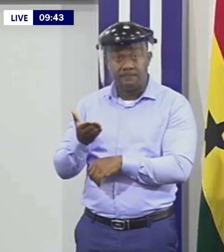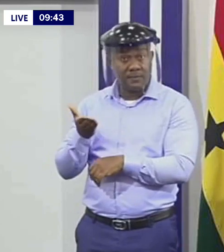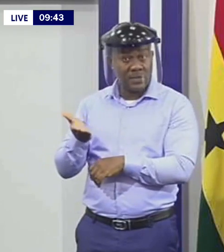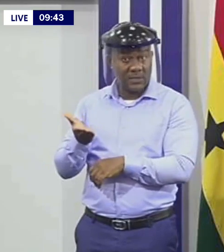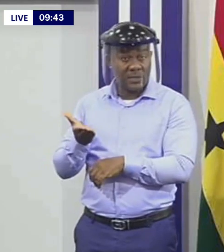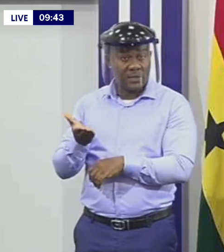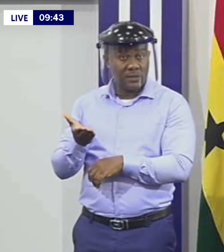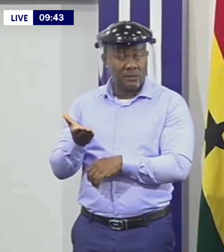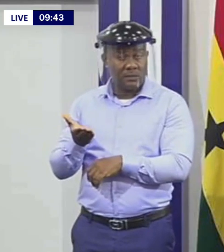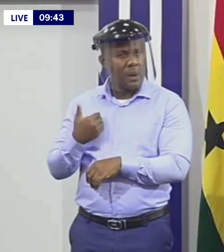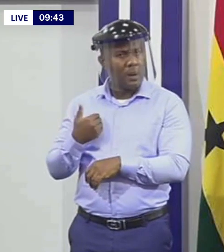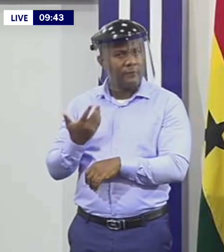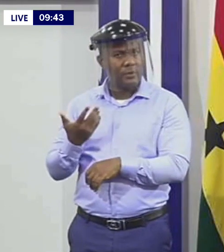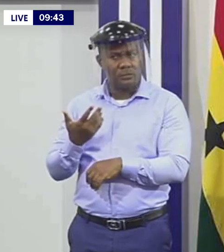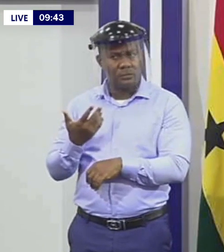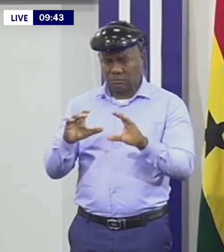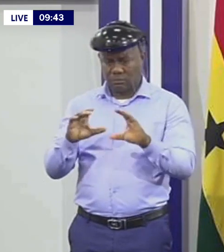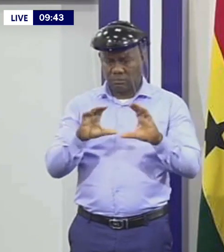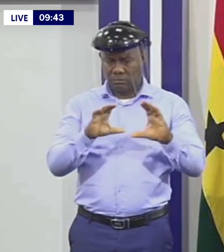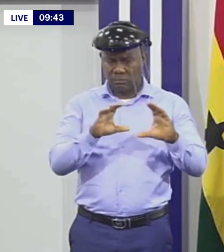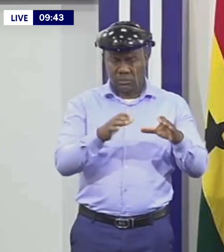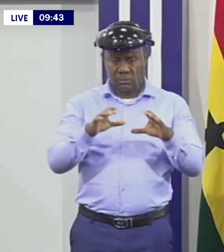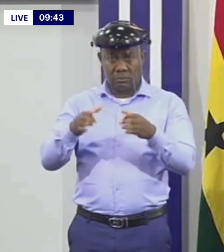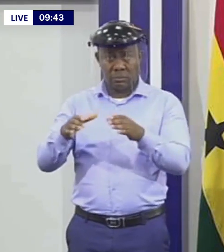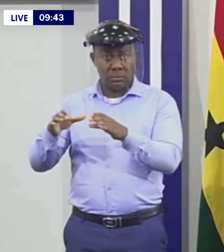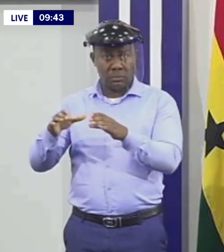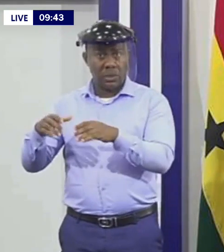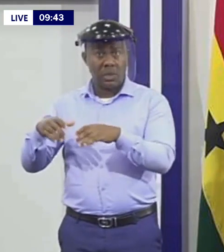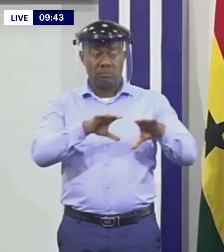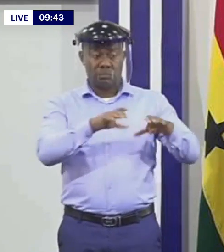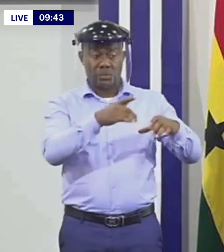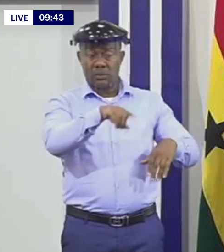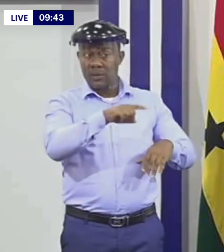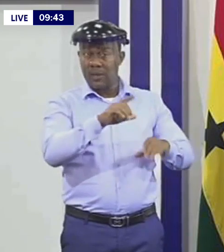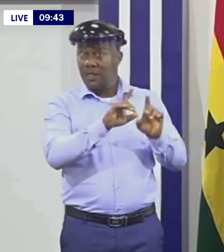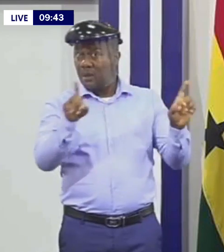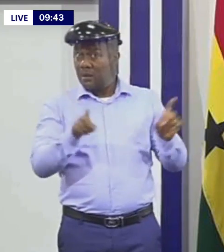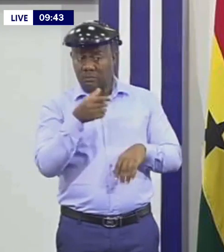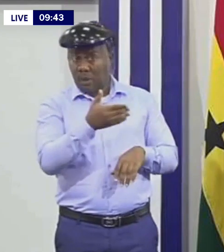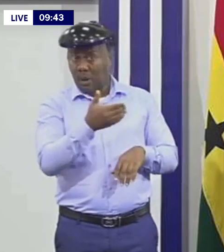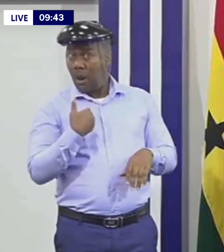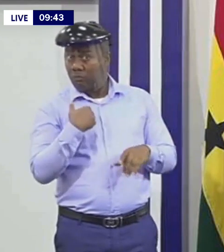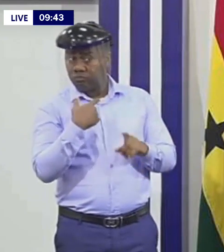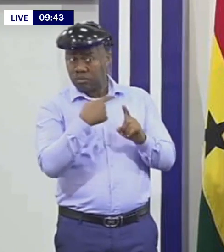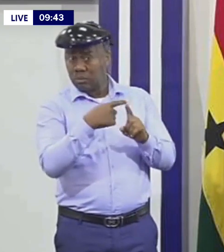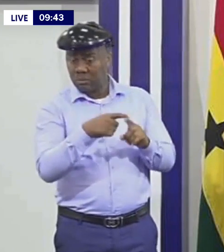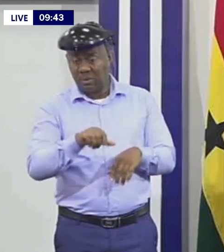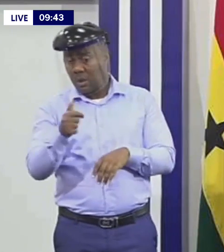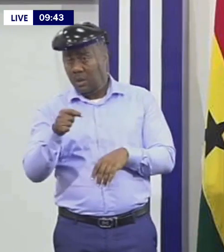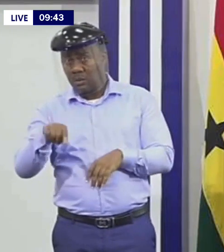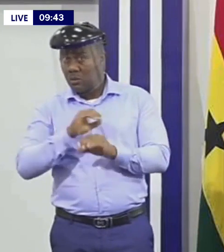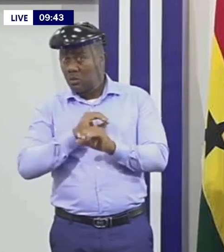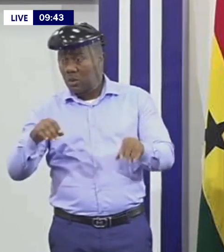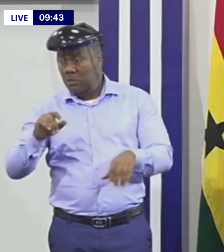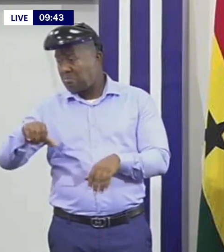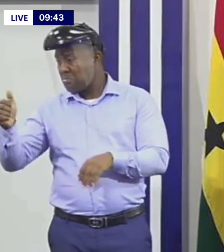We have segregated them into districts with cases, those without cases, with hotspots. The districts